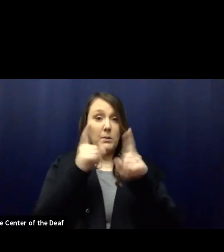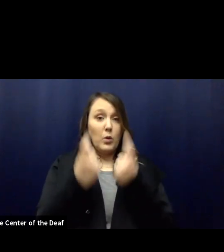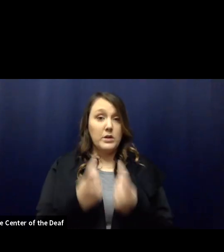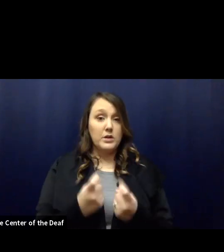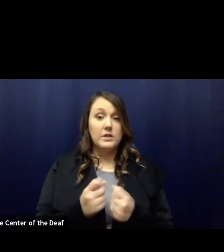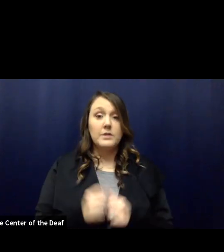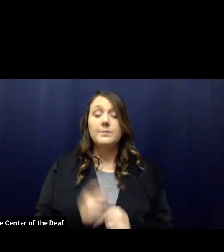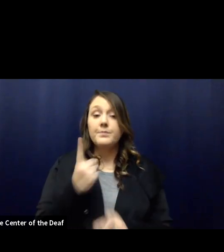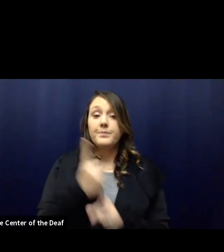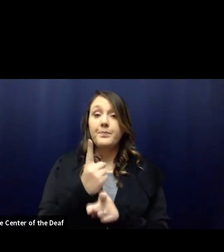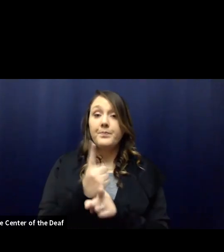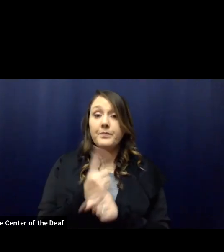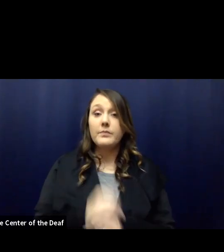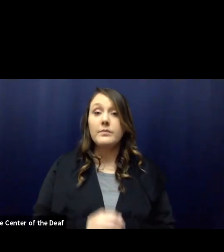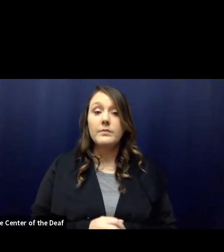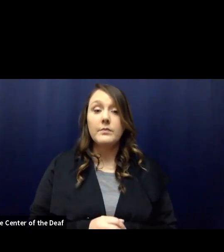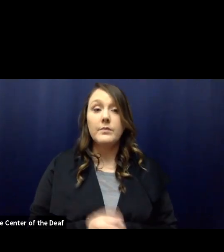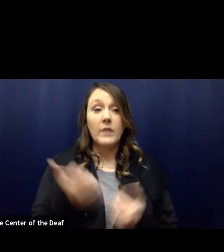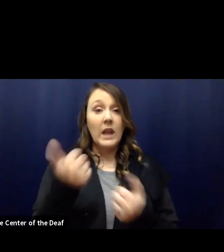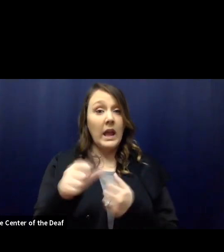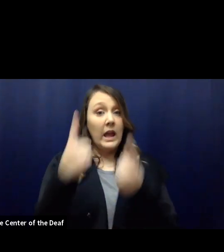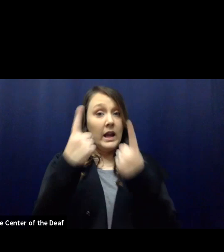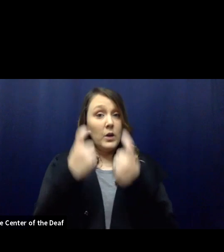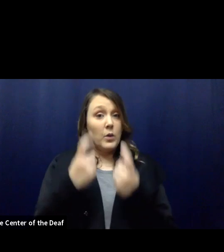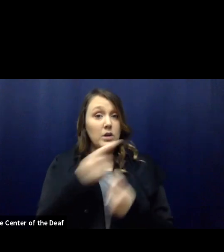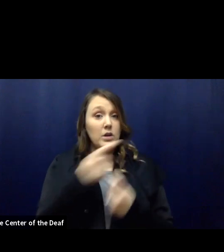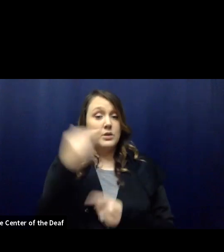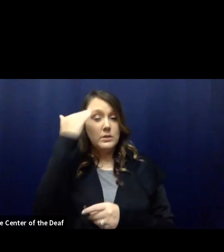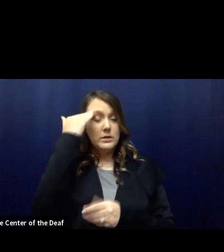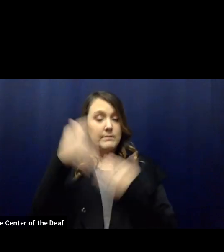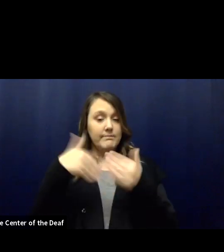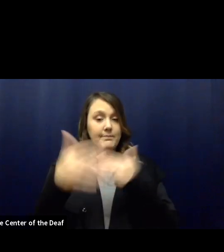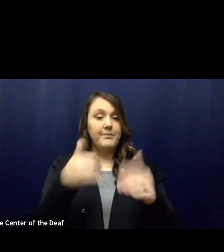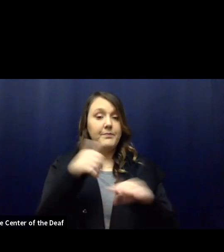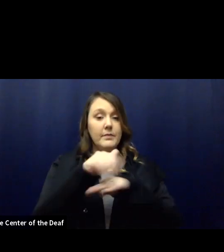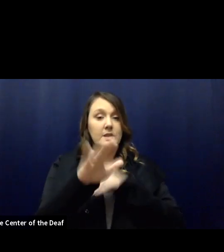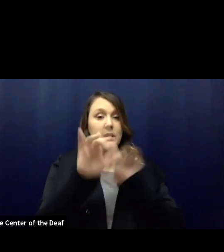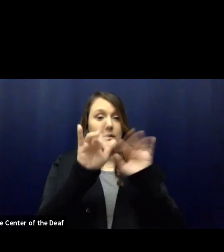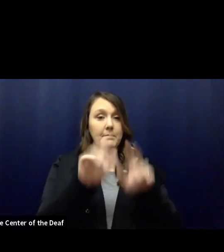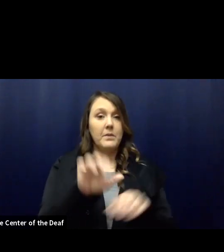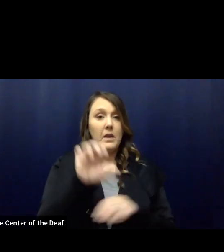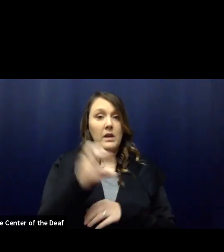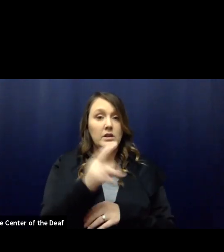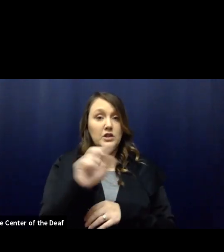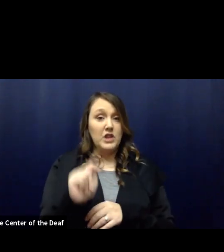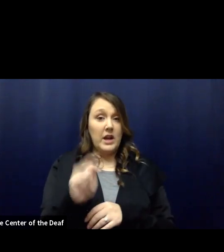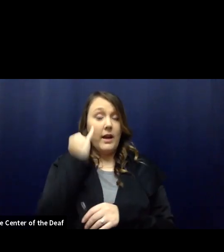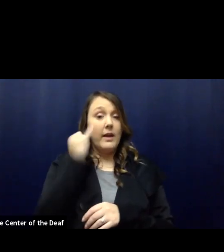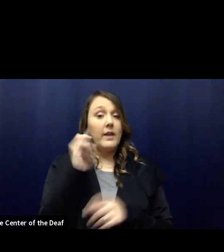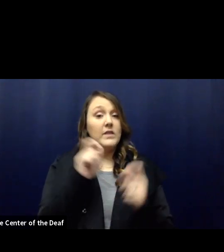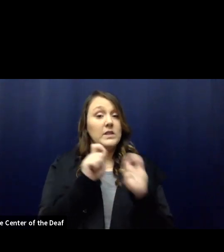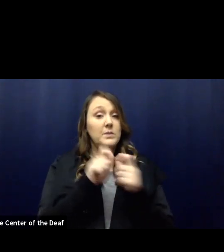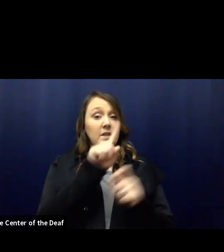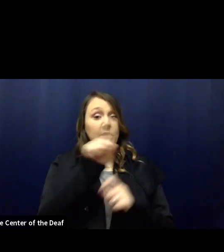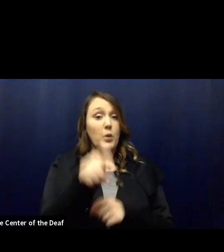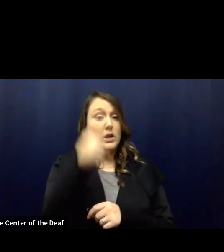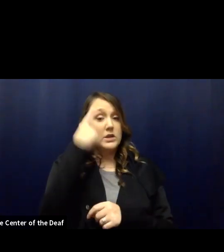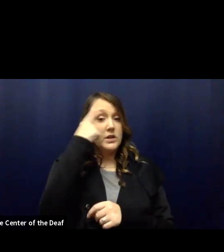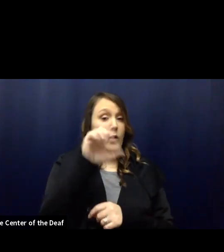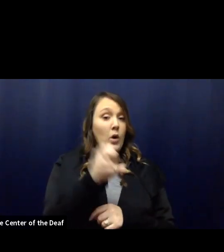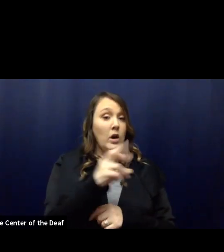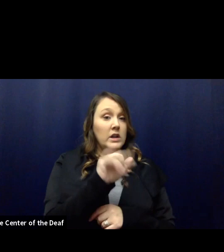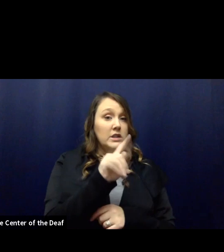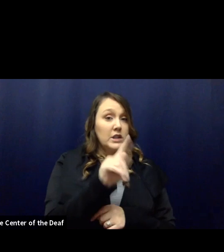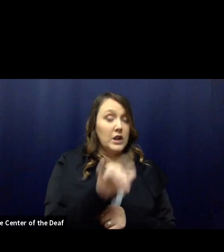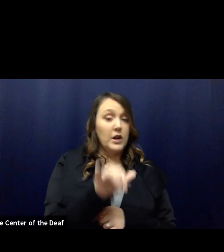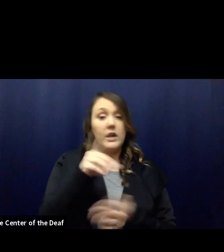Dr. Gray. If you have any questions, you know the drill. Go ahead and submit them into that chat feature. And if you have a specific question for Charity or Dr. Gray, please go ahead and